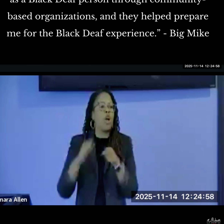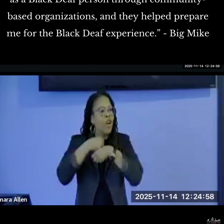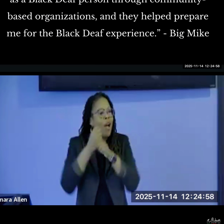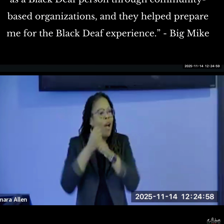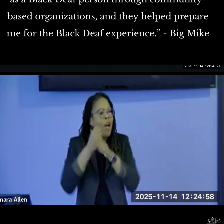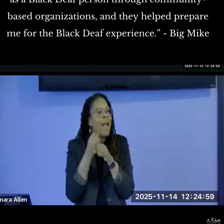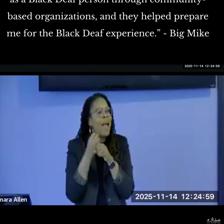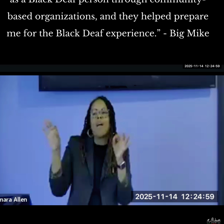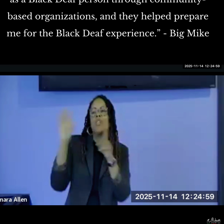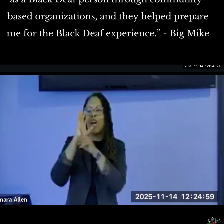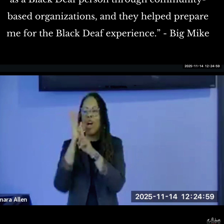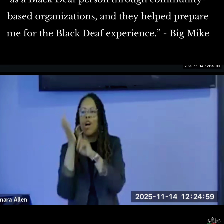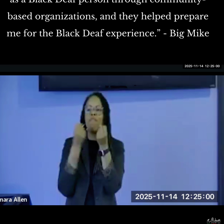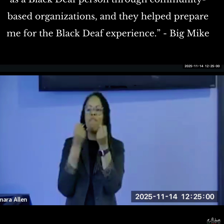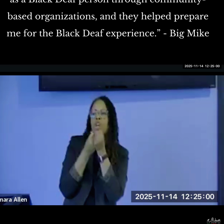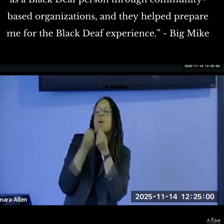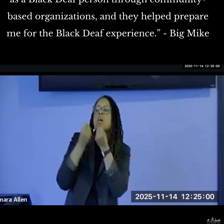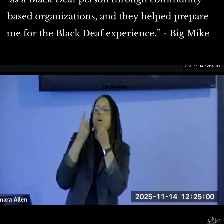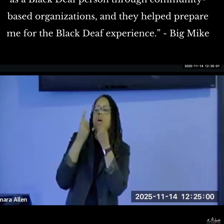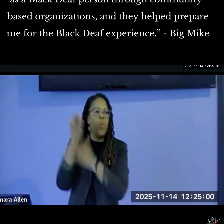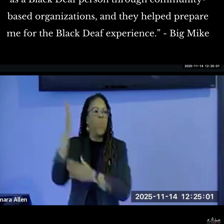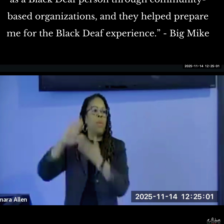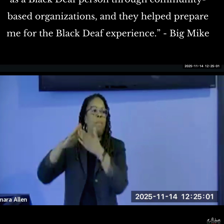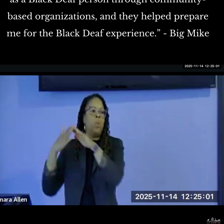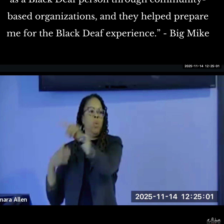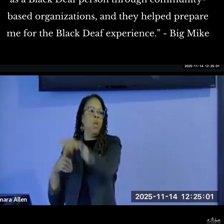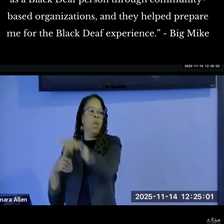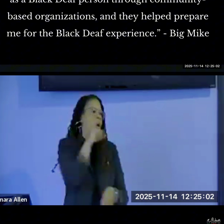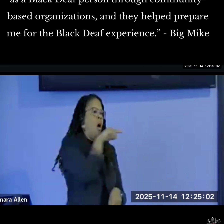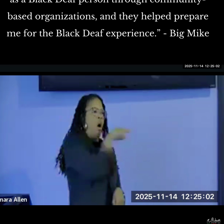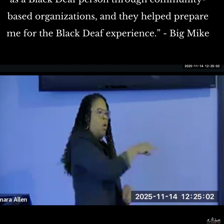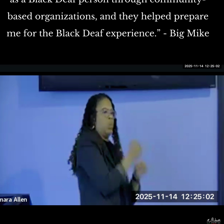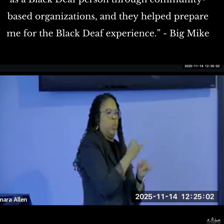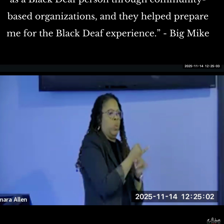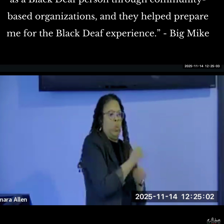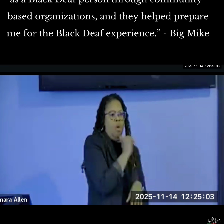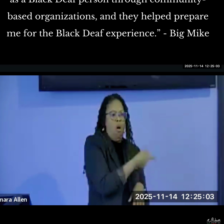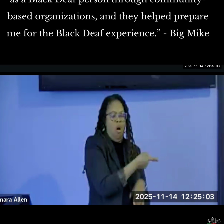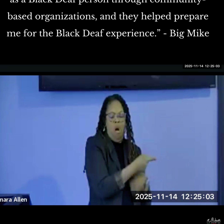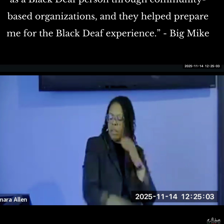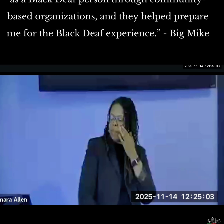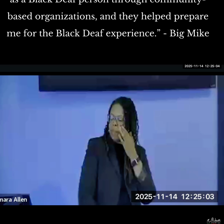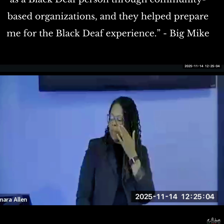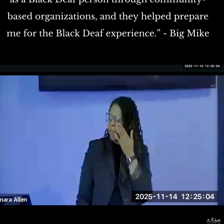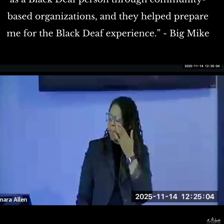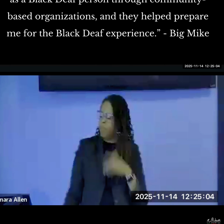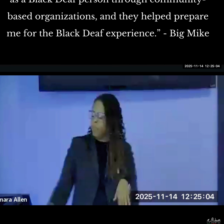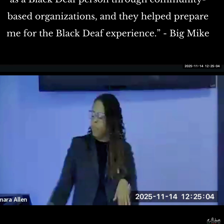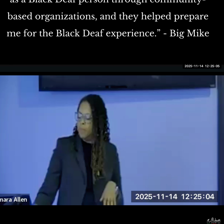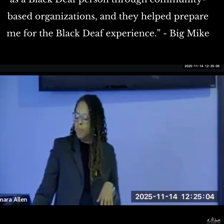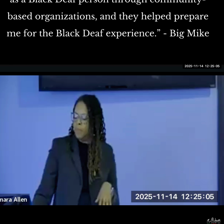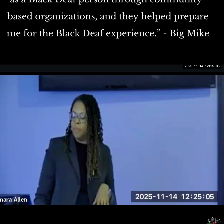in academia, and how this person only had access to this through their community, not at school.